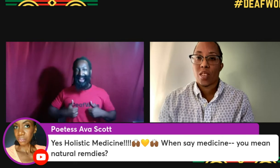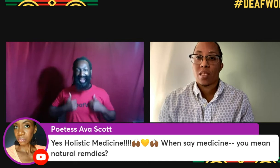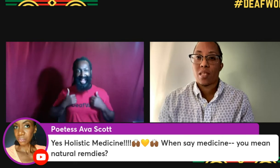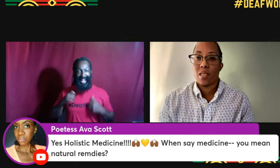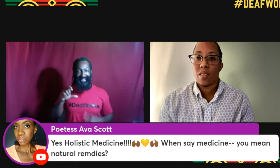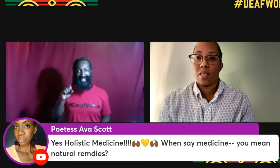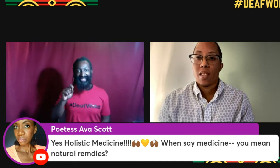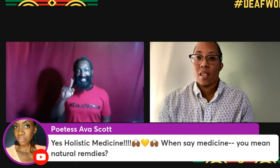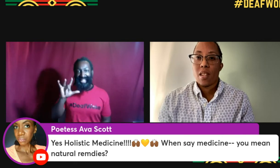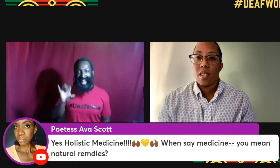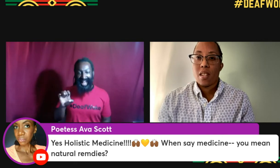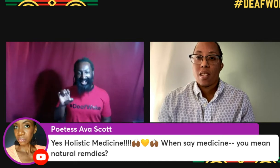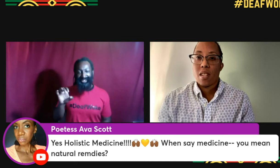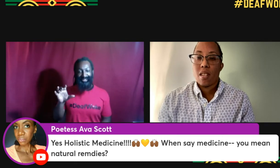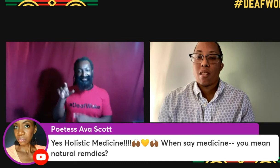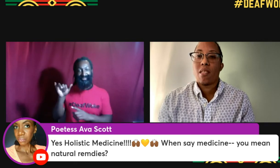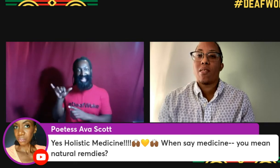truth,